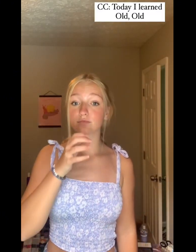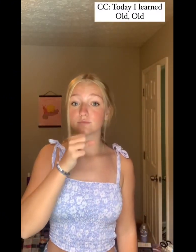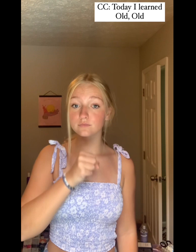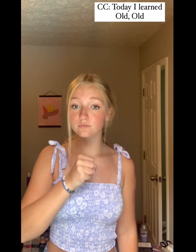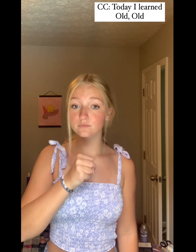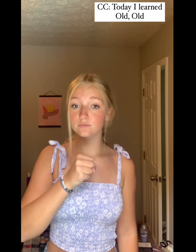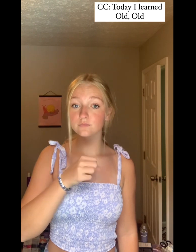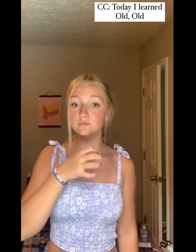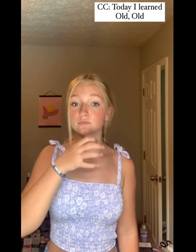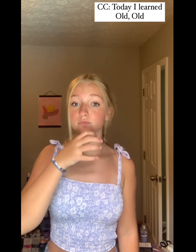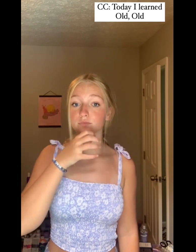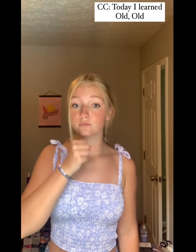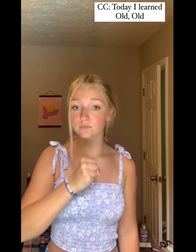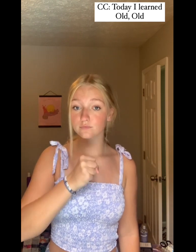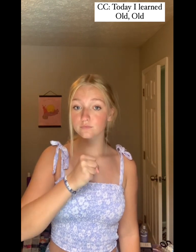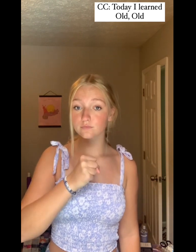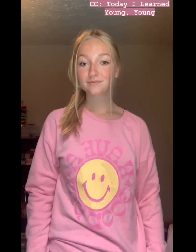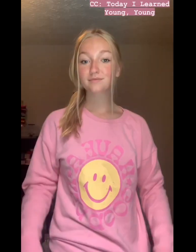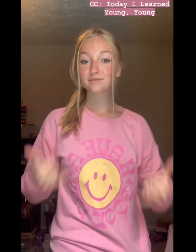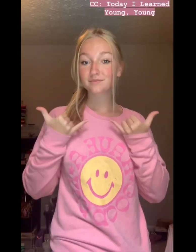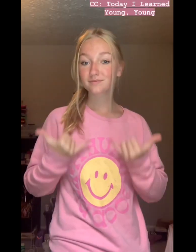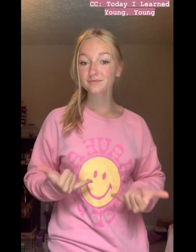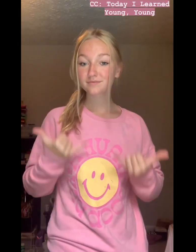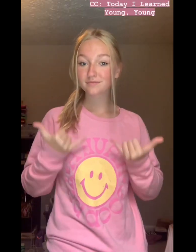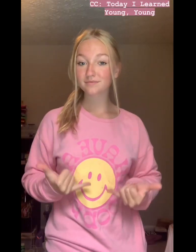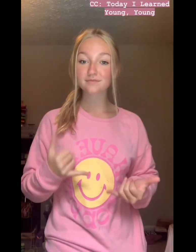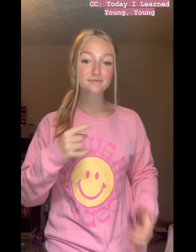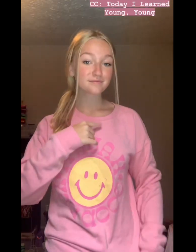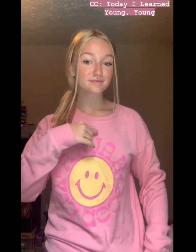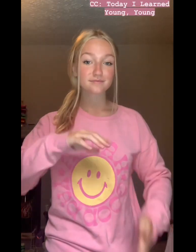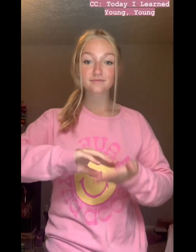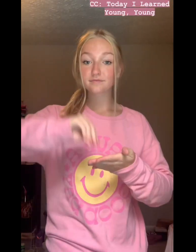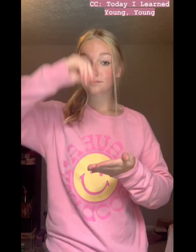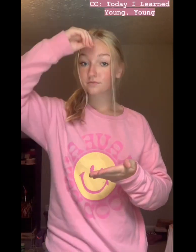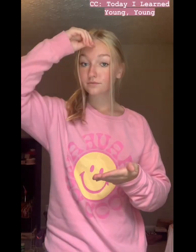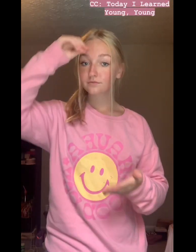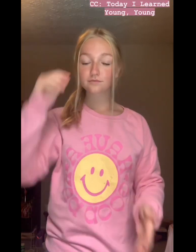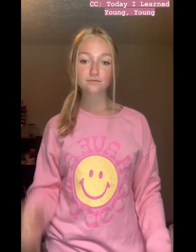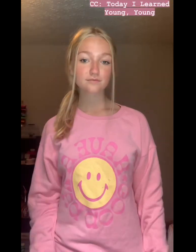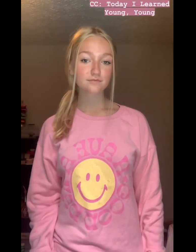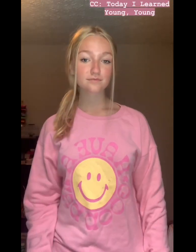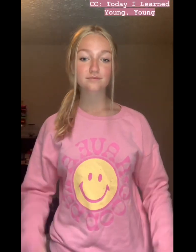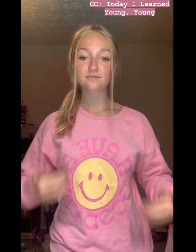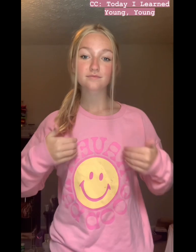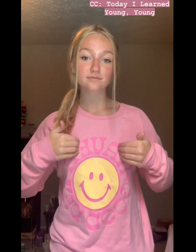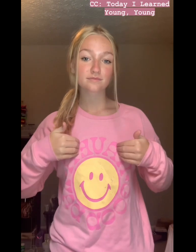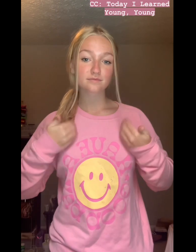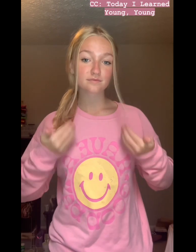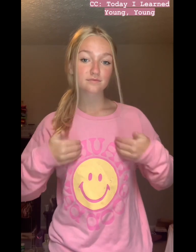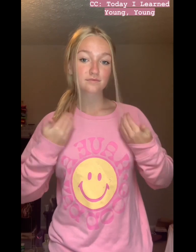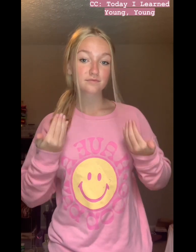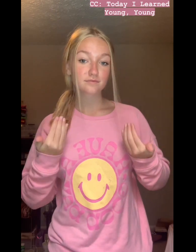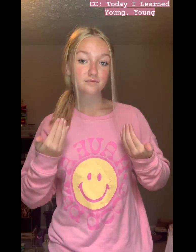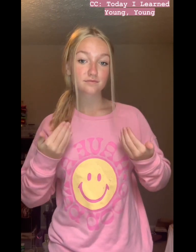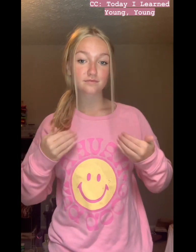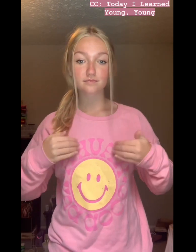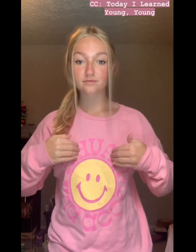old, old. Today I learned young,